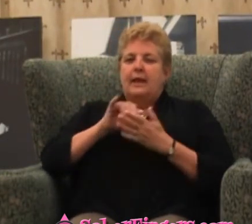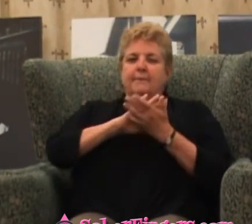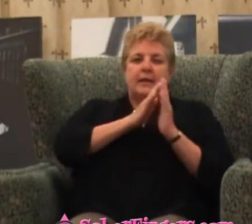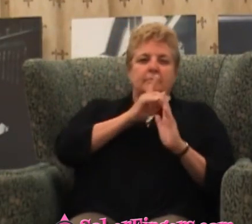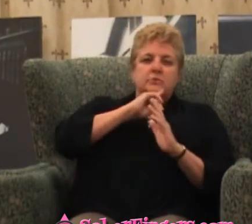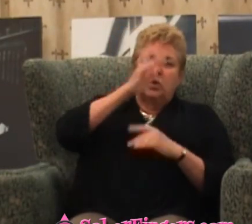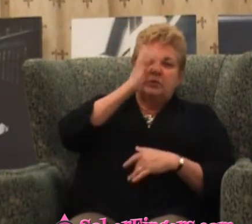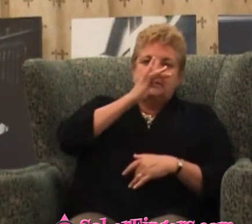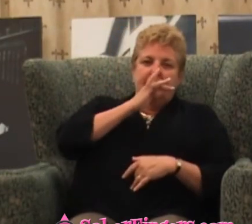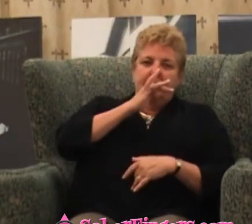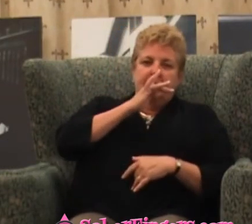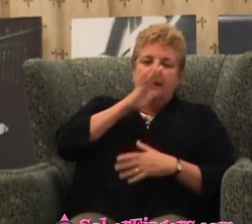was changing.